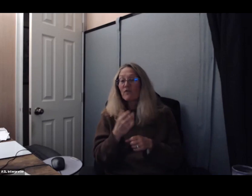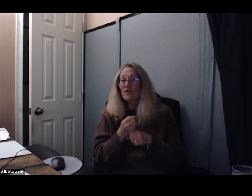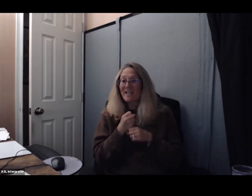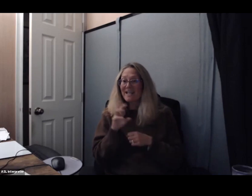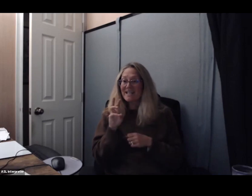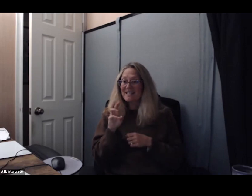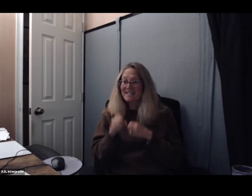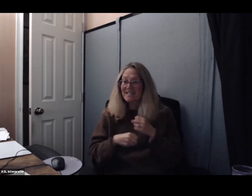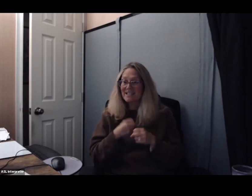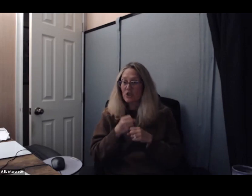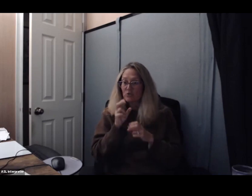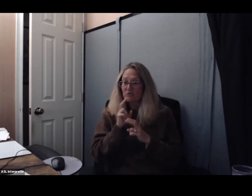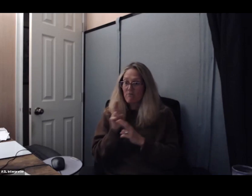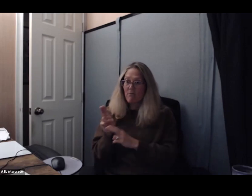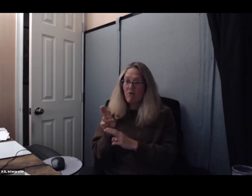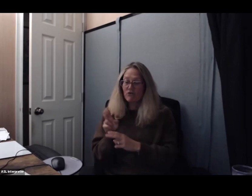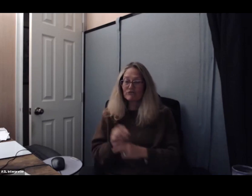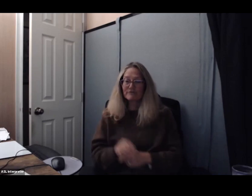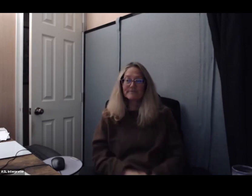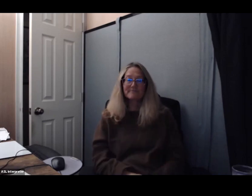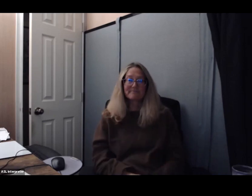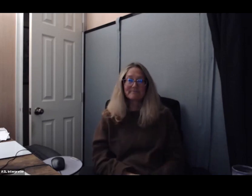6-year honor as well.